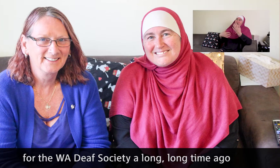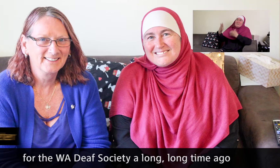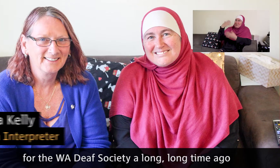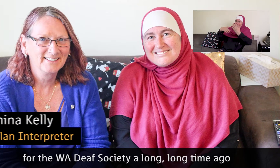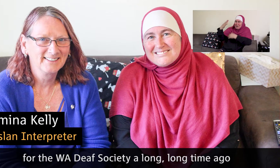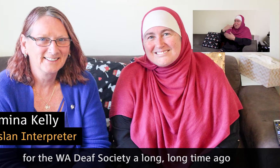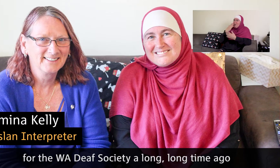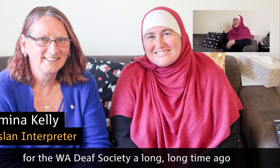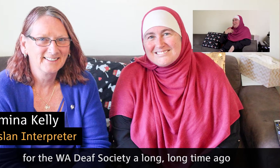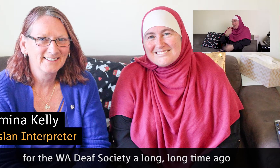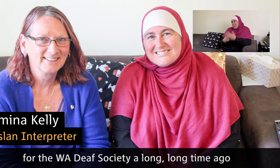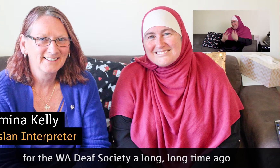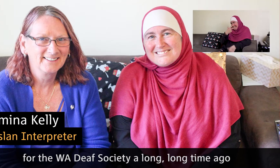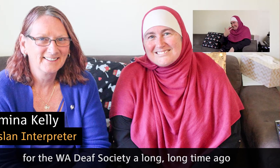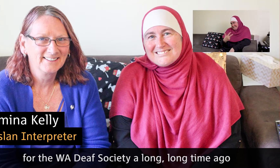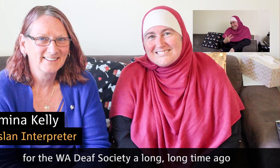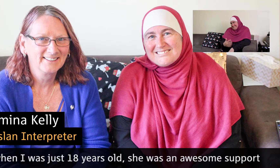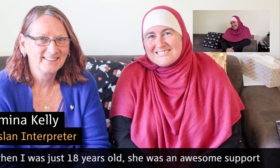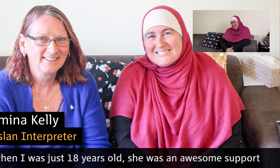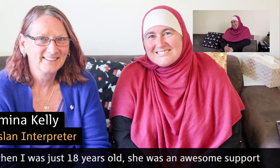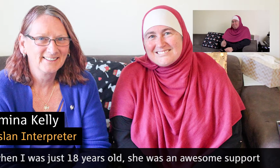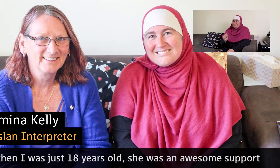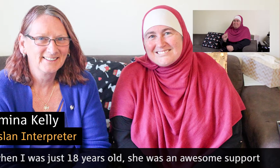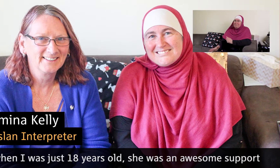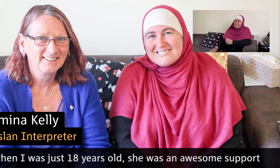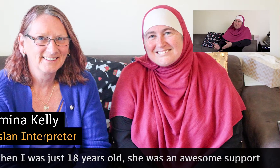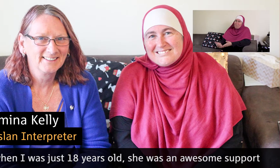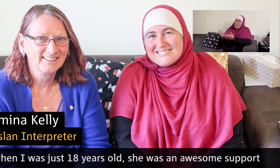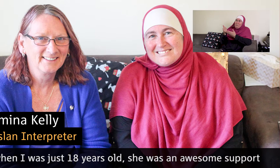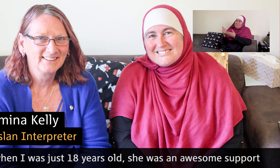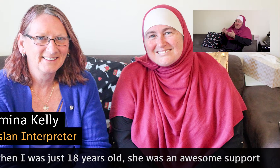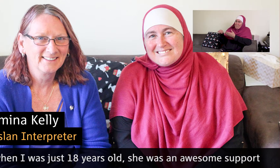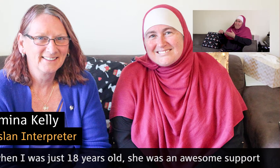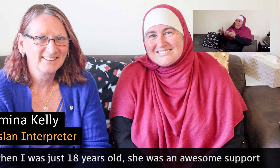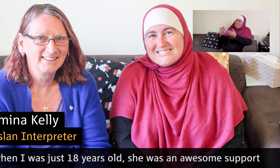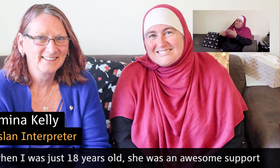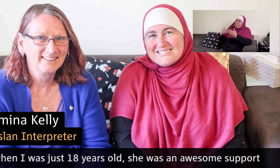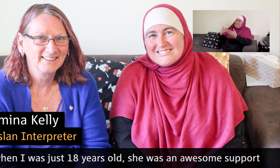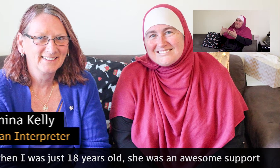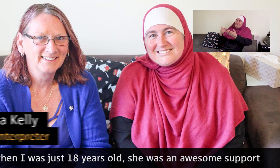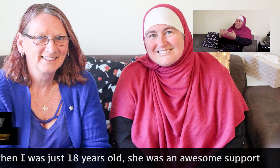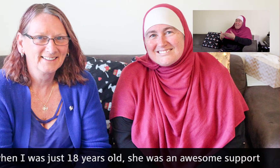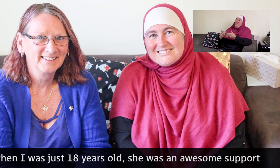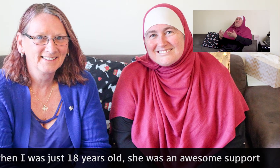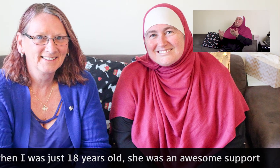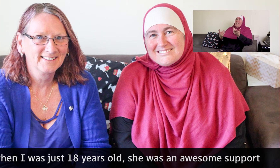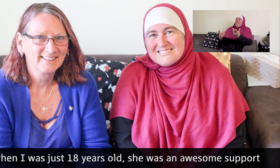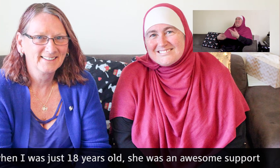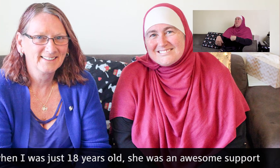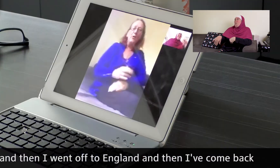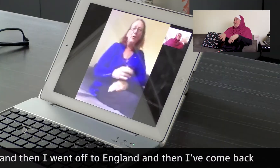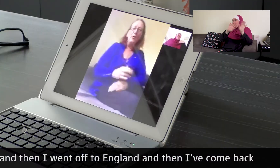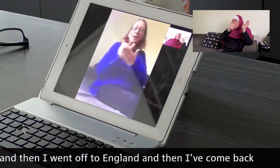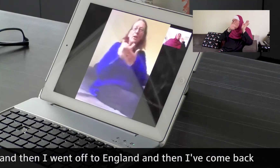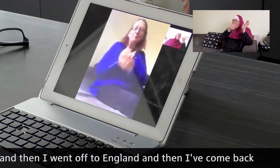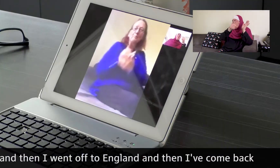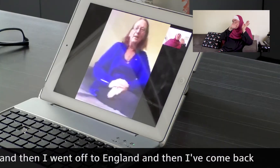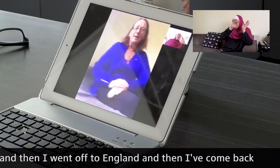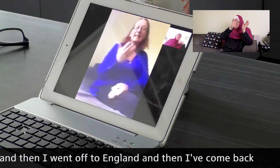a long time ago when I was just 18 years old. She was an awesome support. And then I went off